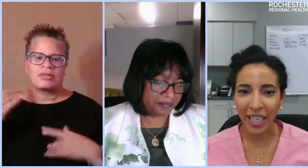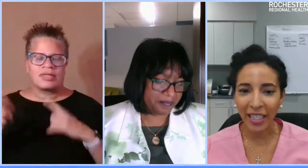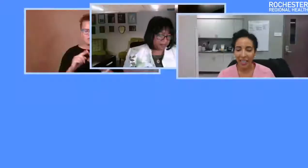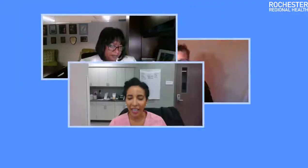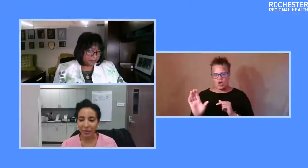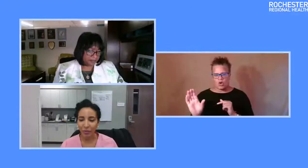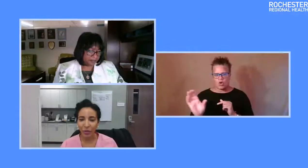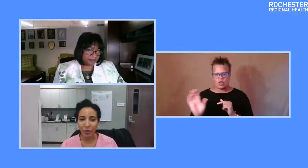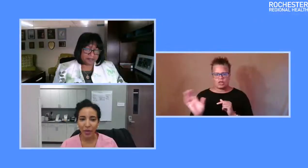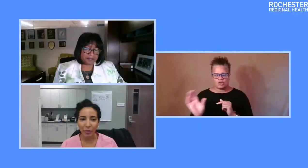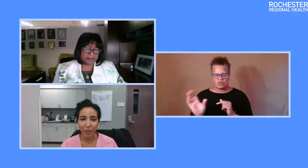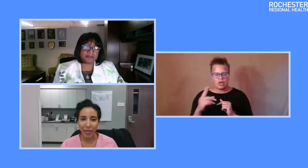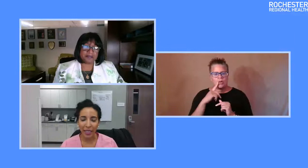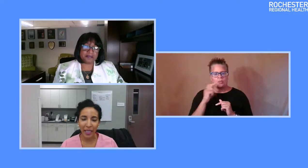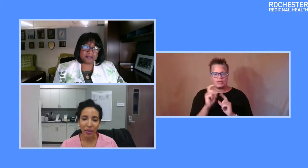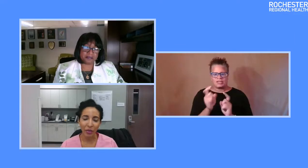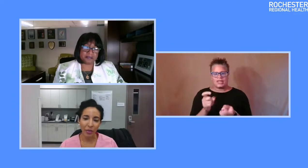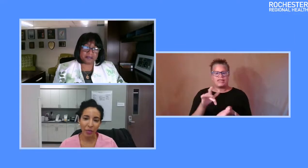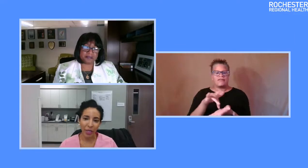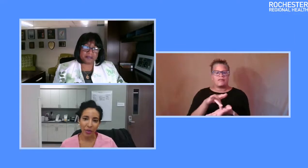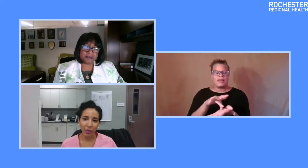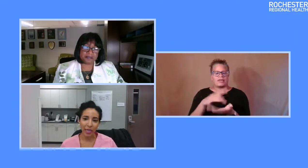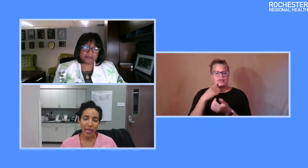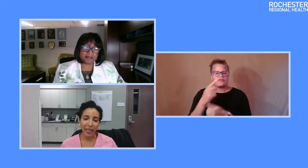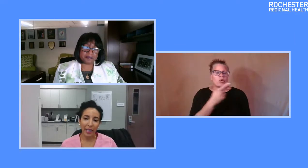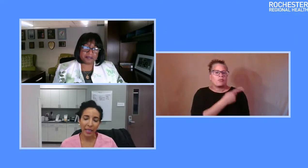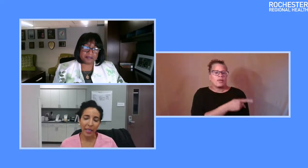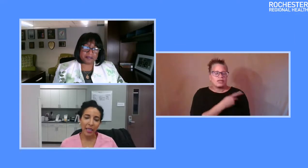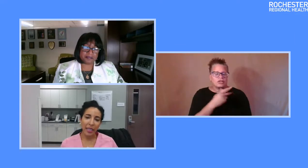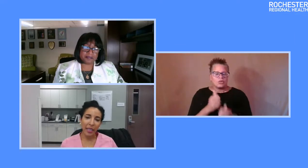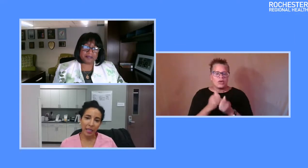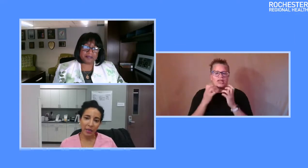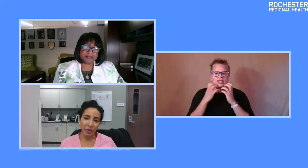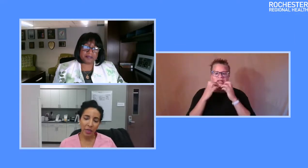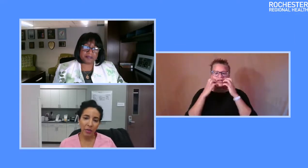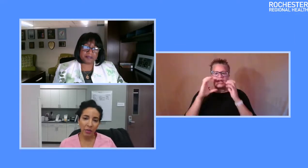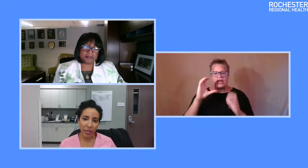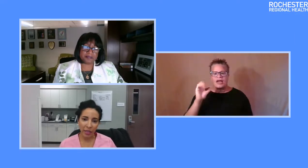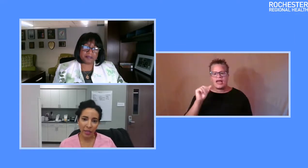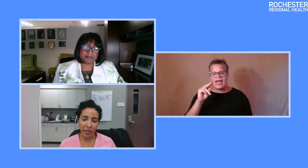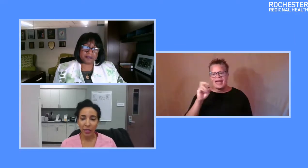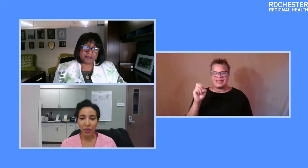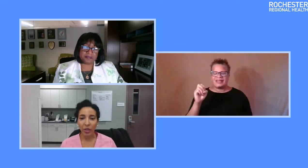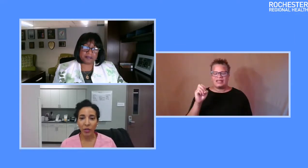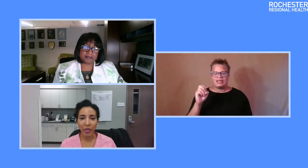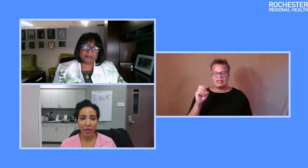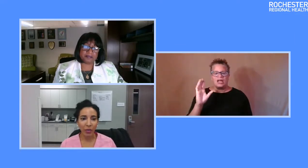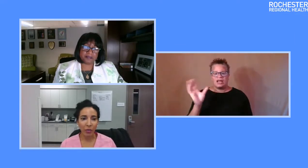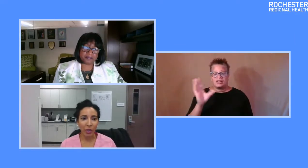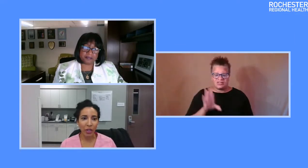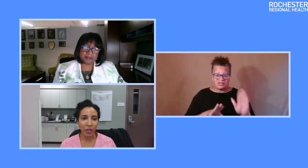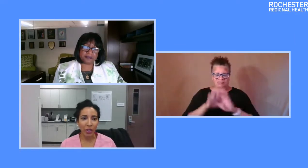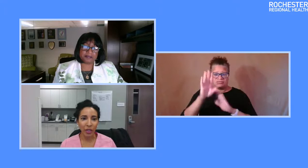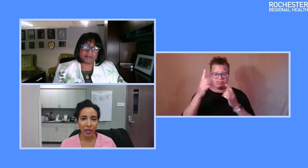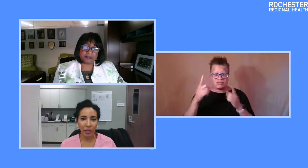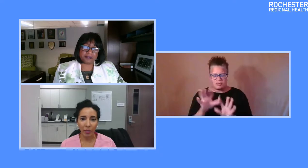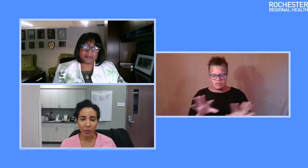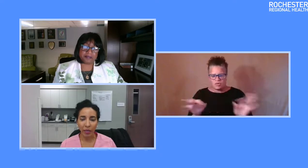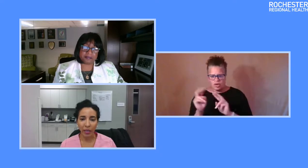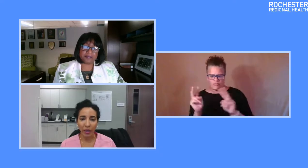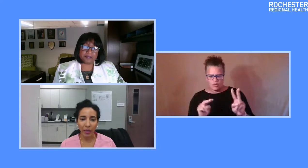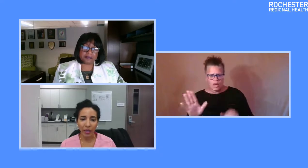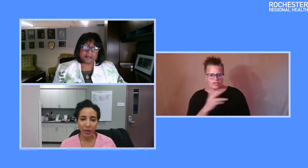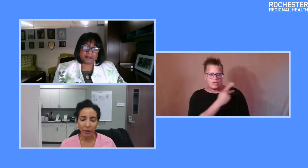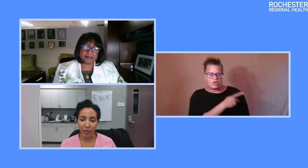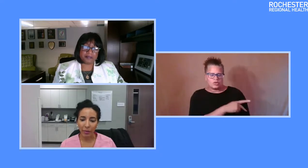because I prescribe a medication for patients with acne that can increase the cholesterol. So we have to watch it